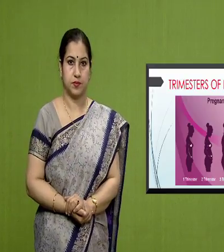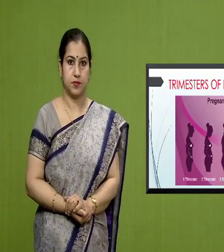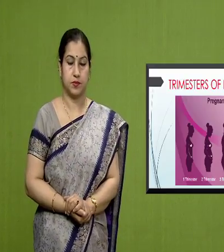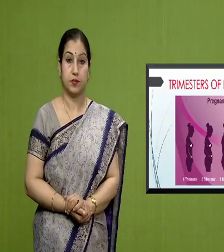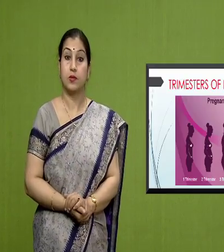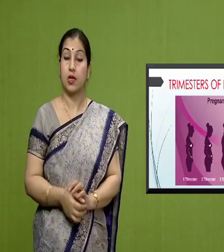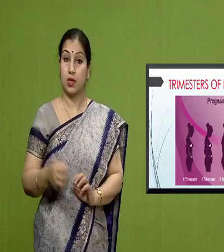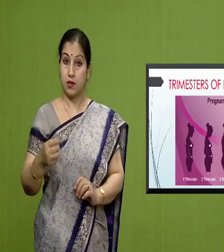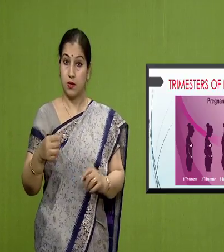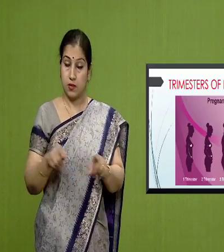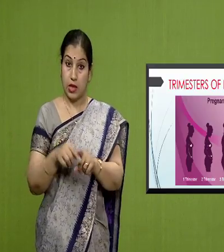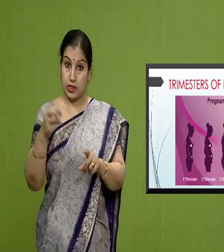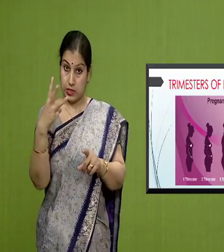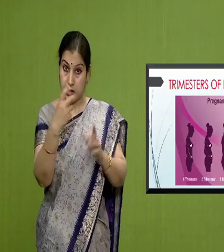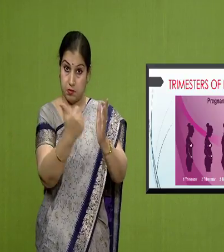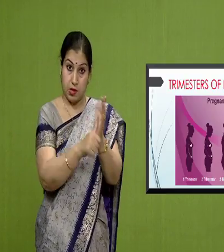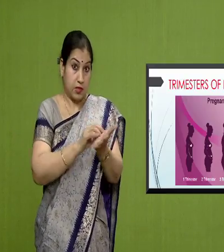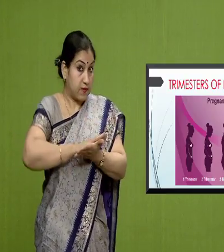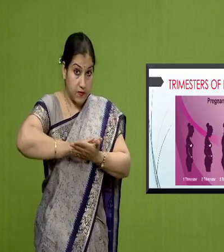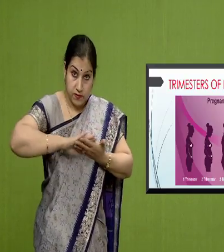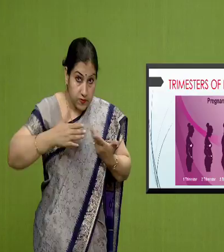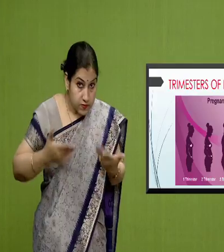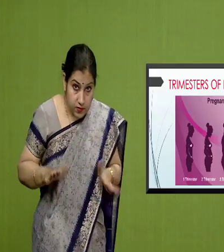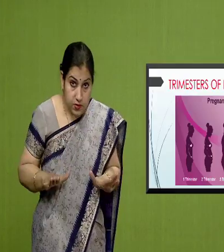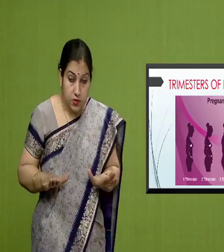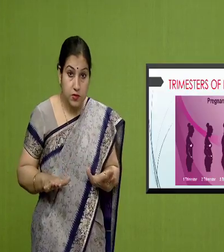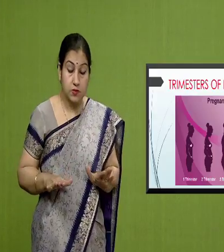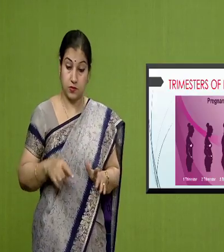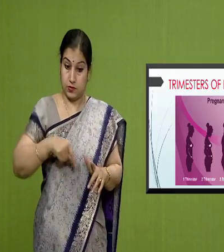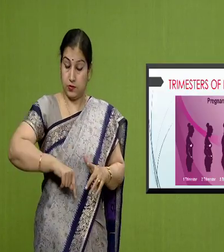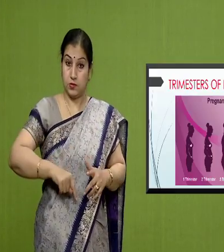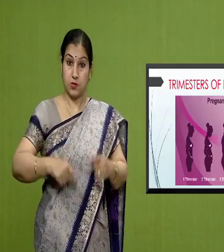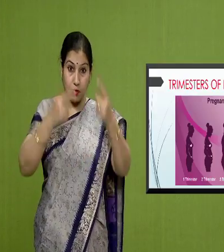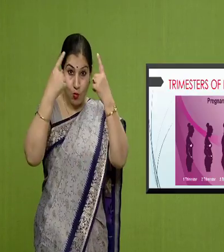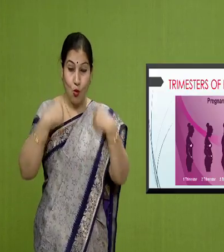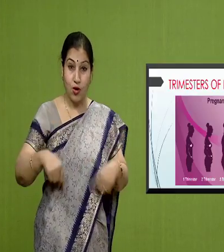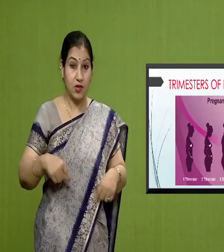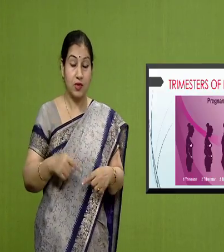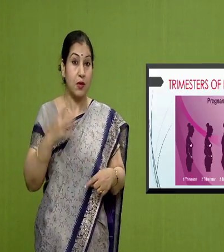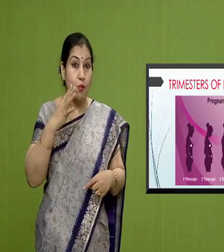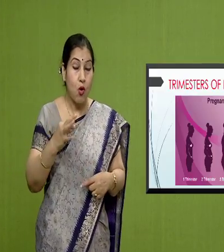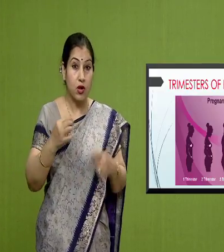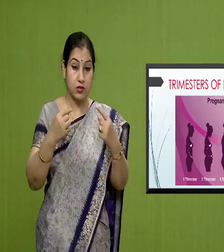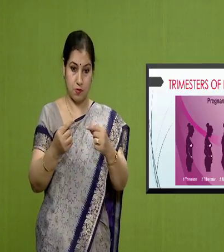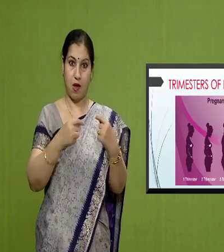By the end of 3 months, vital organs like